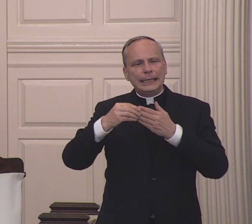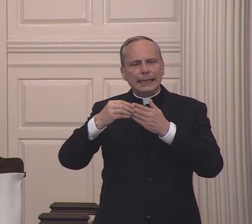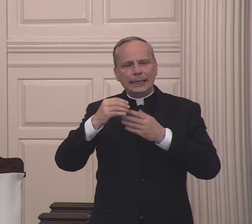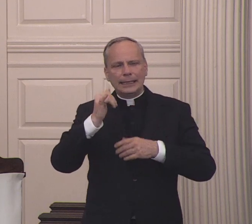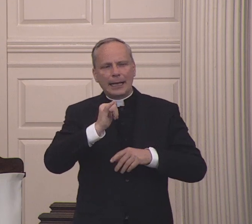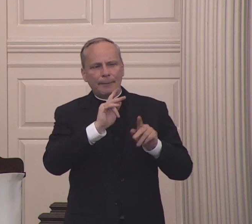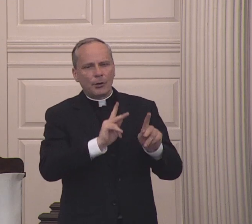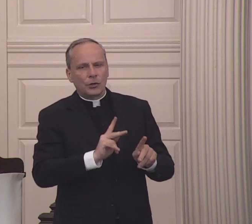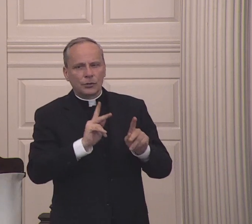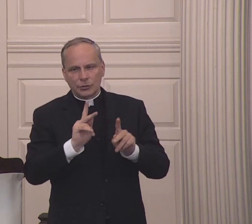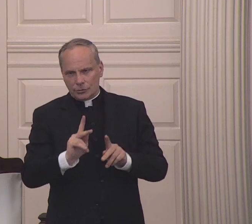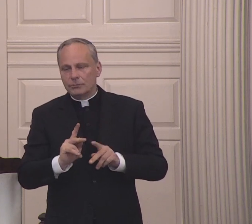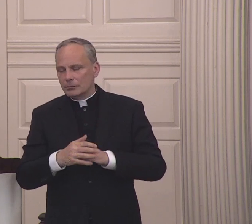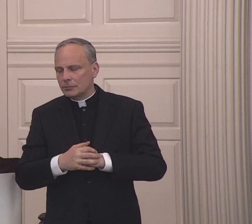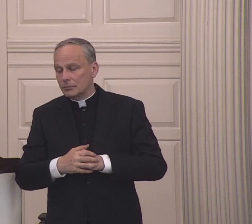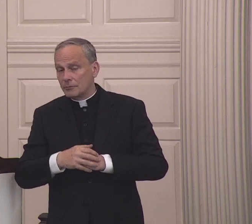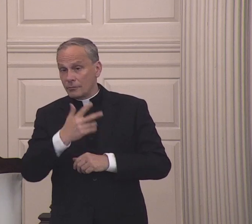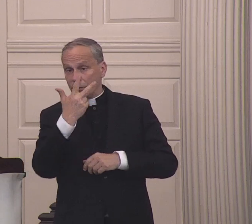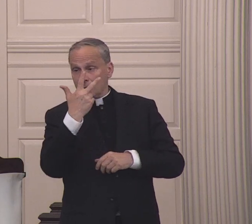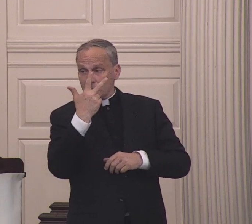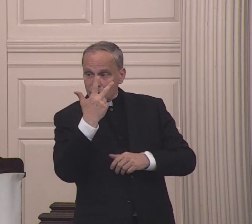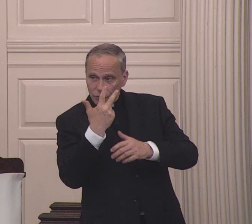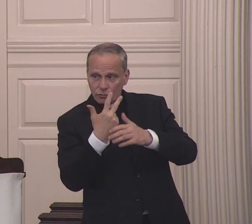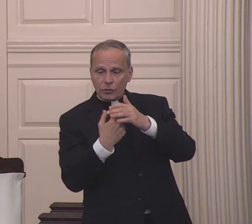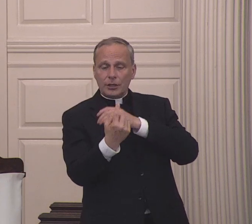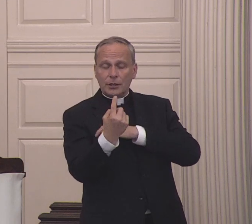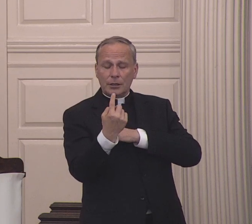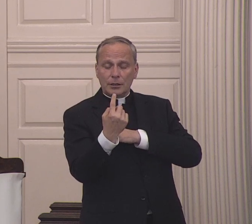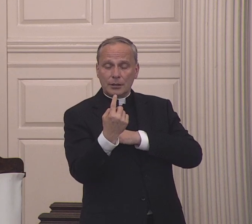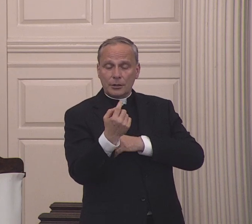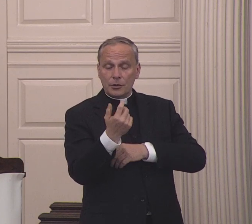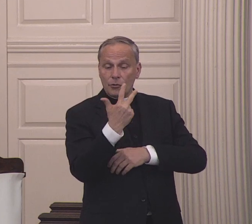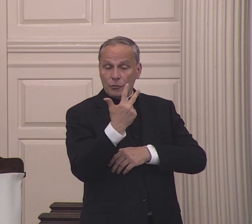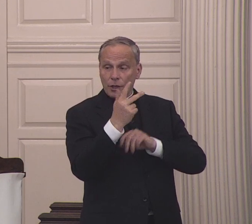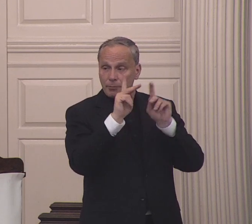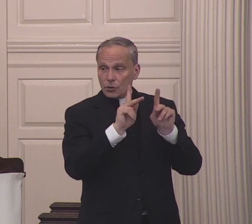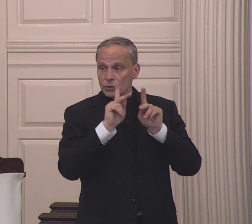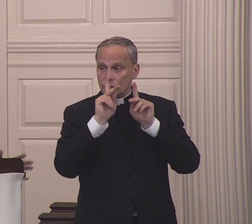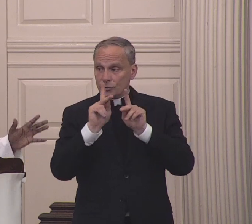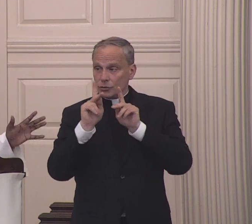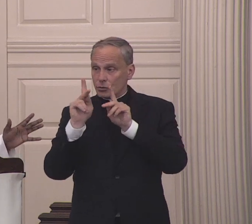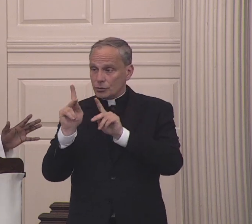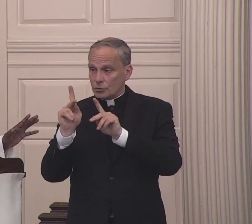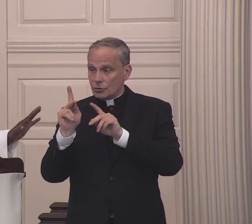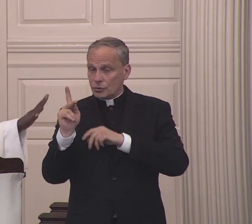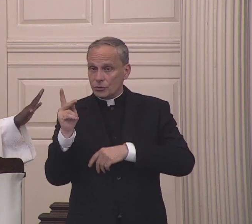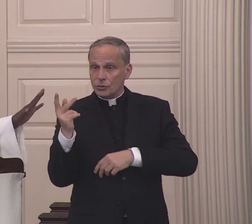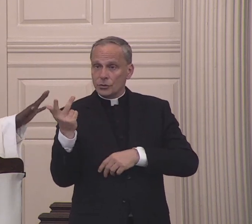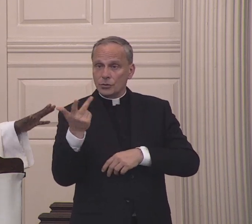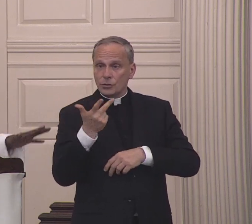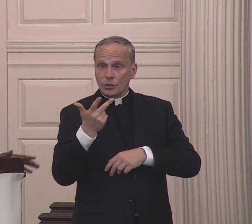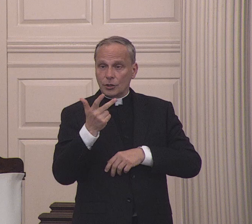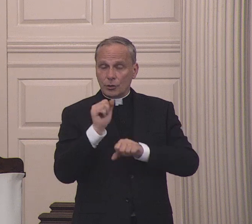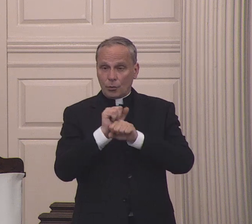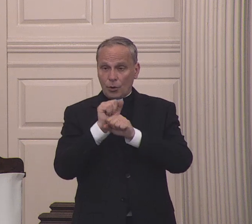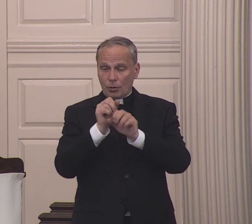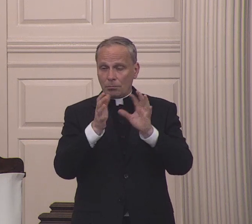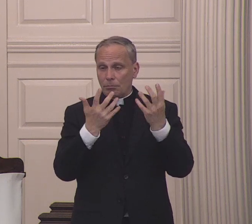The Trinity, all these three persons, work very well in perfect